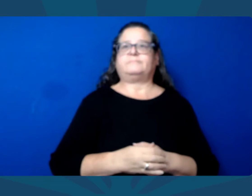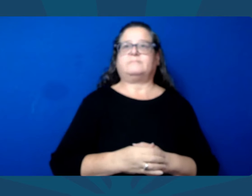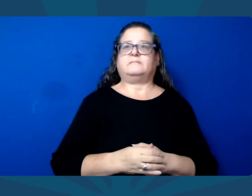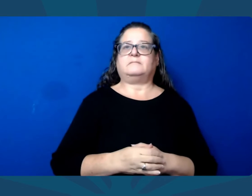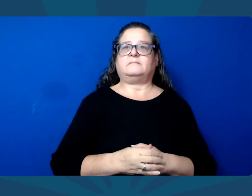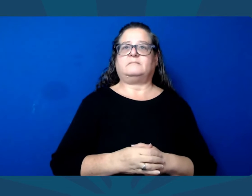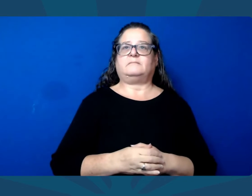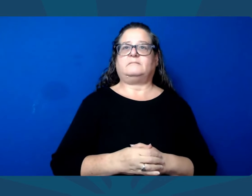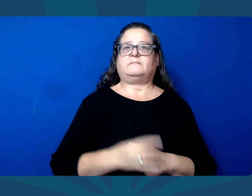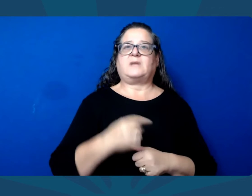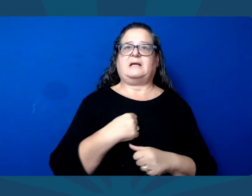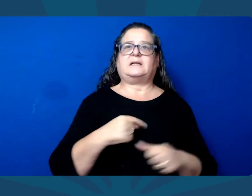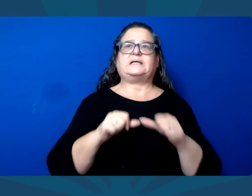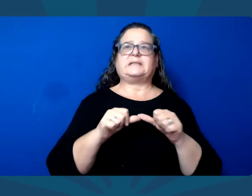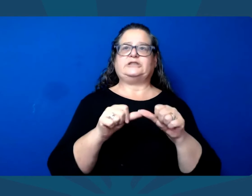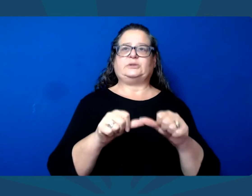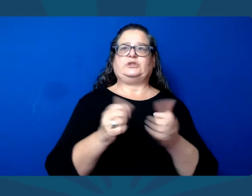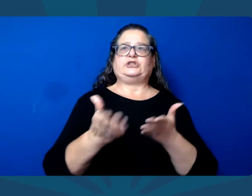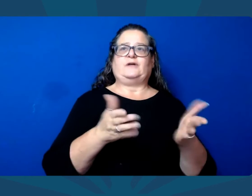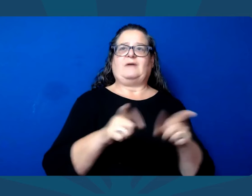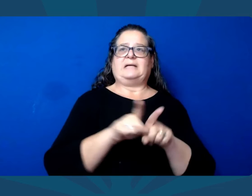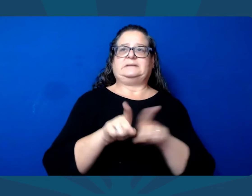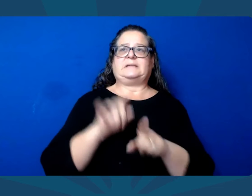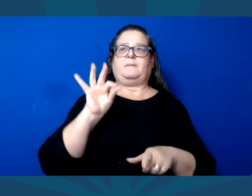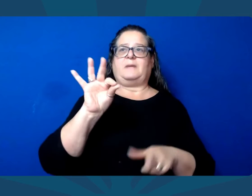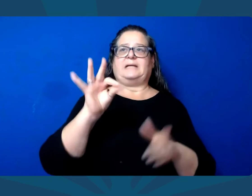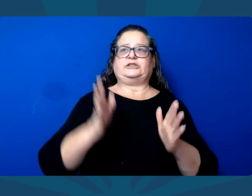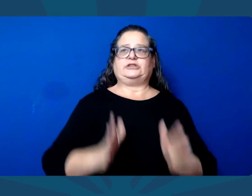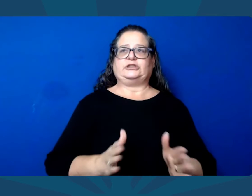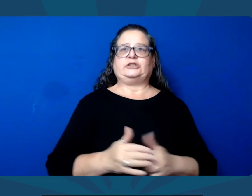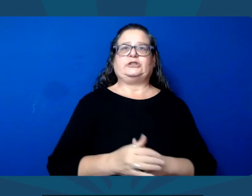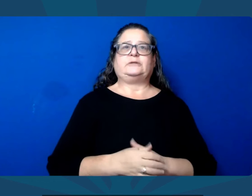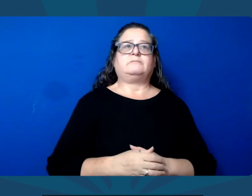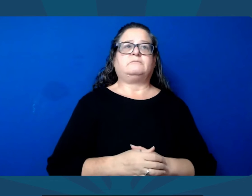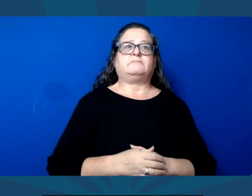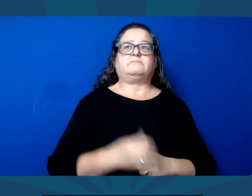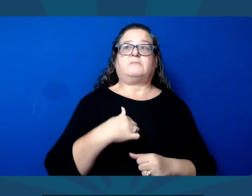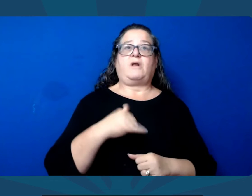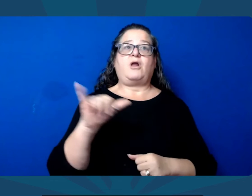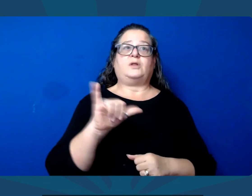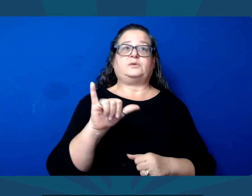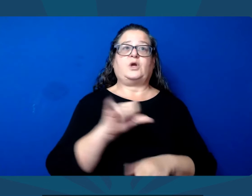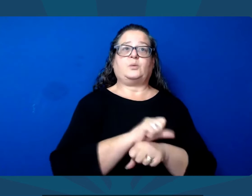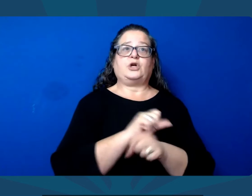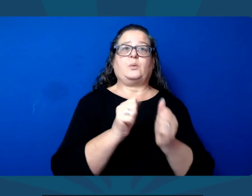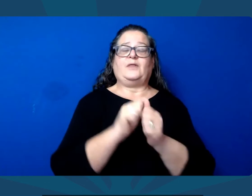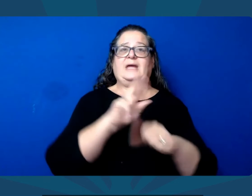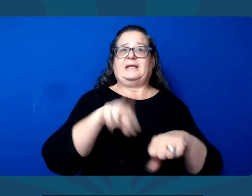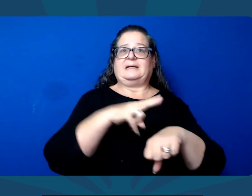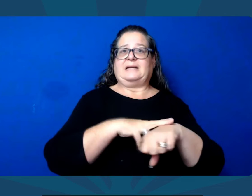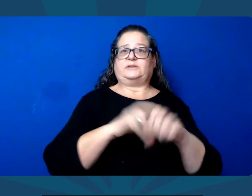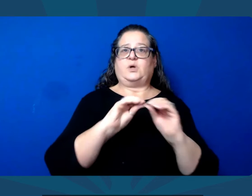Back in the private sector, I have continued to serve as a